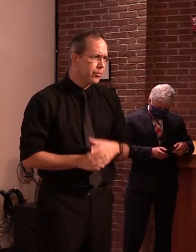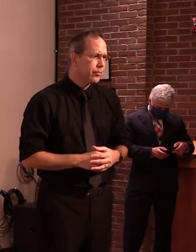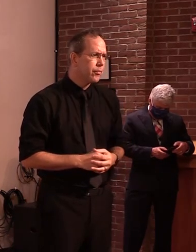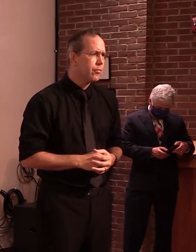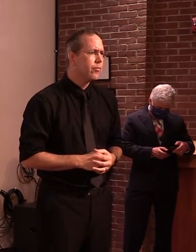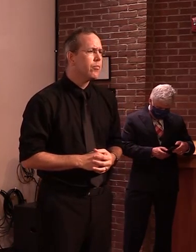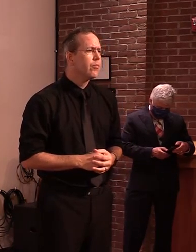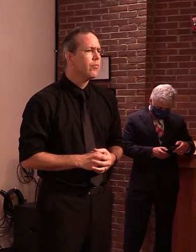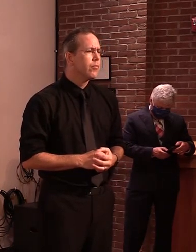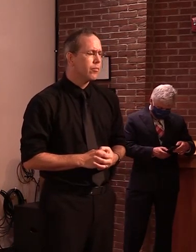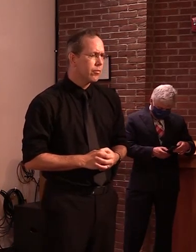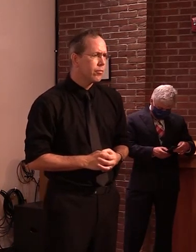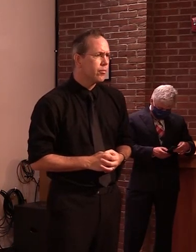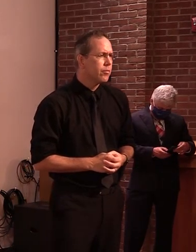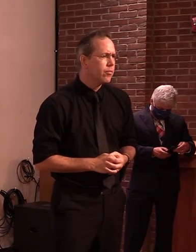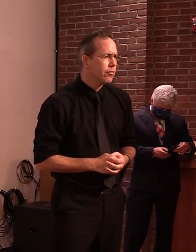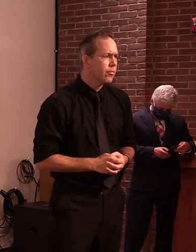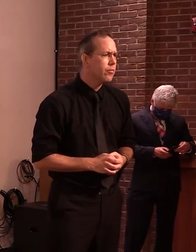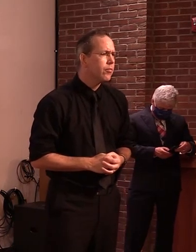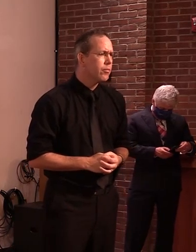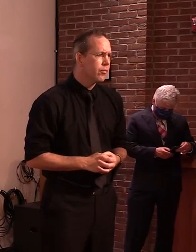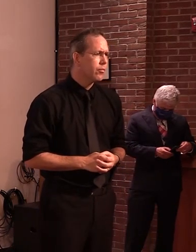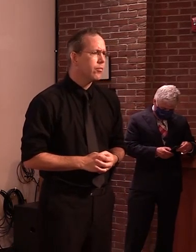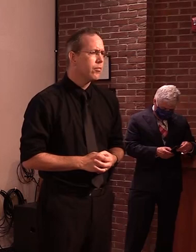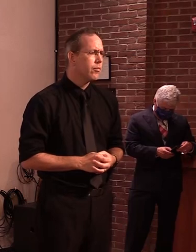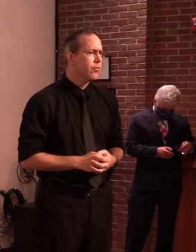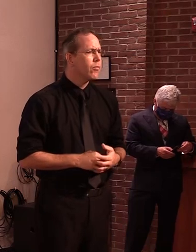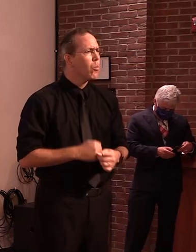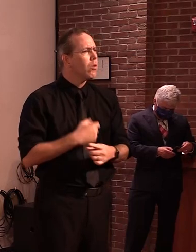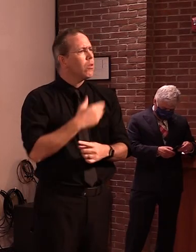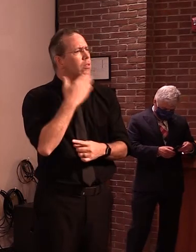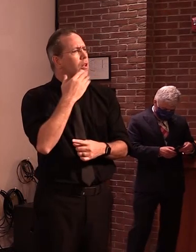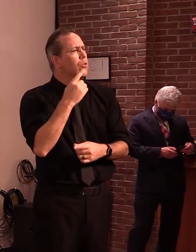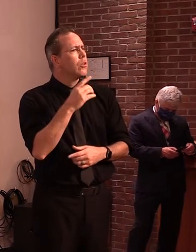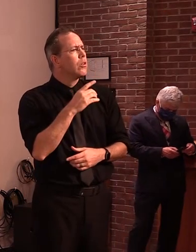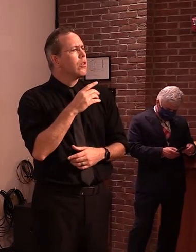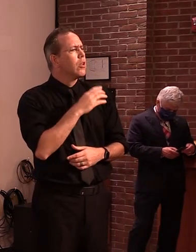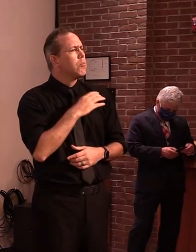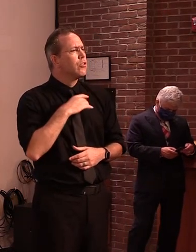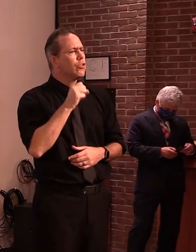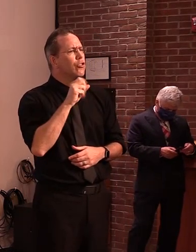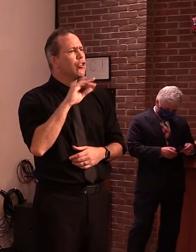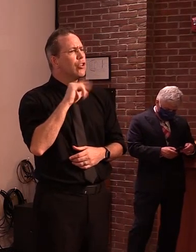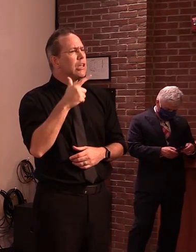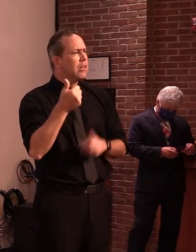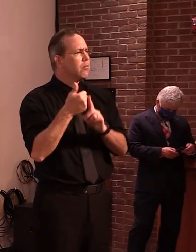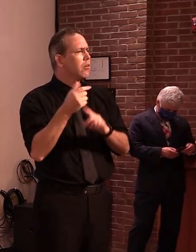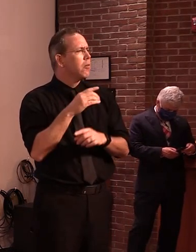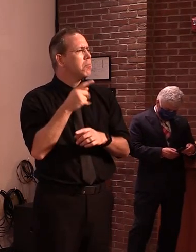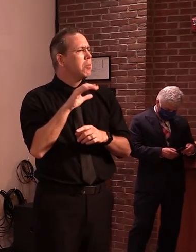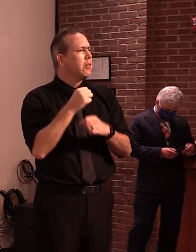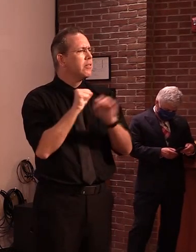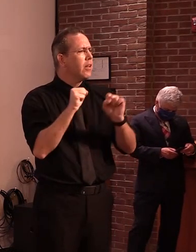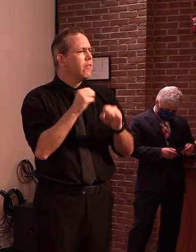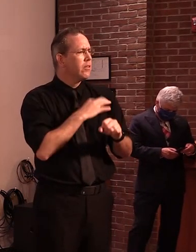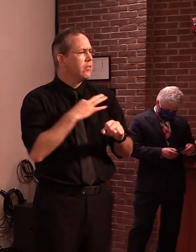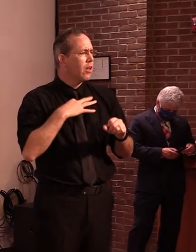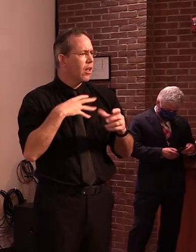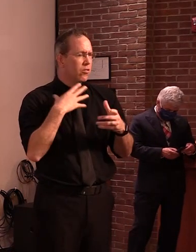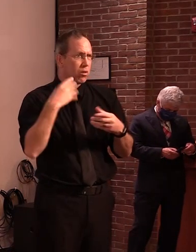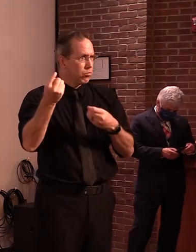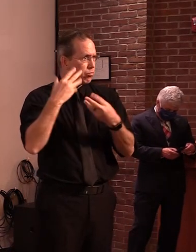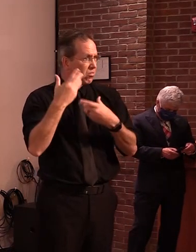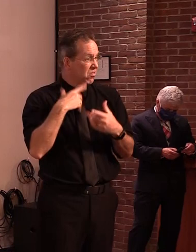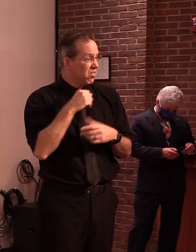know, for sending those out to me. And some of them, I'd say about a good 10% are